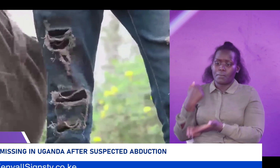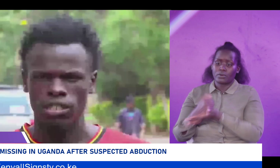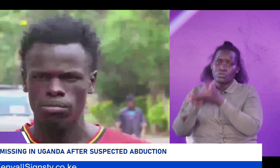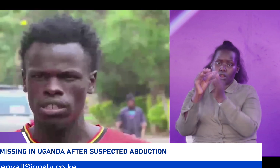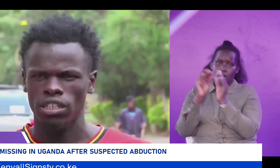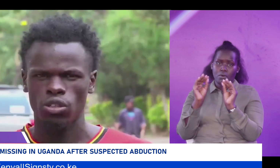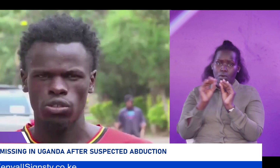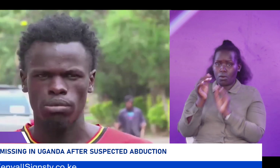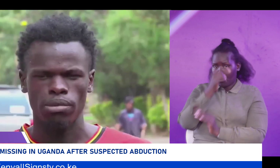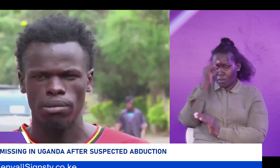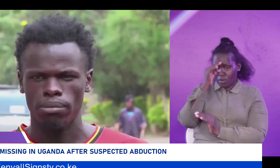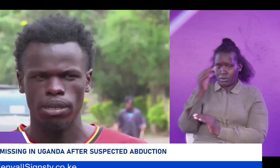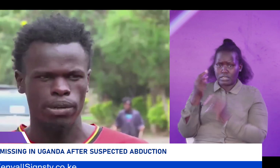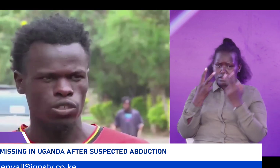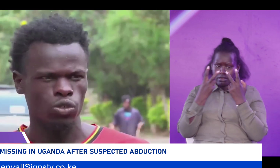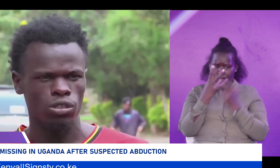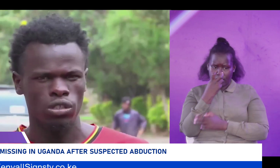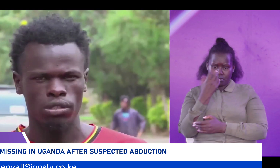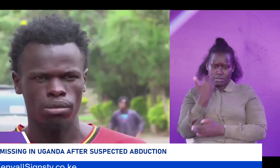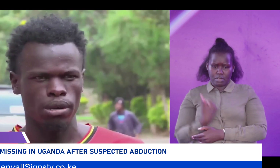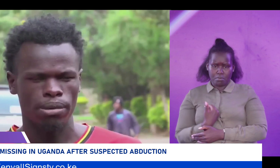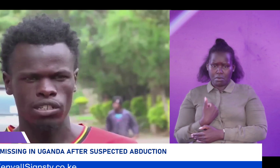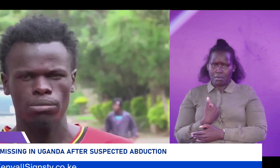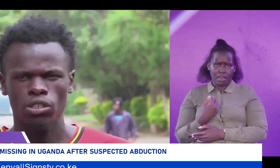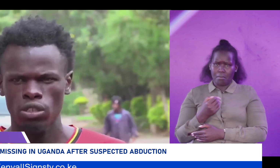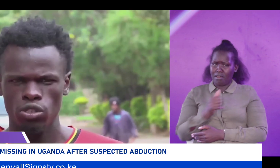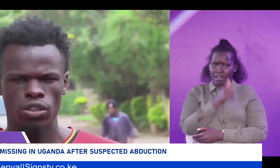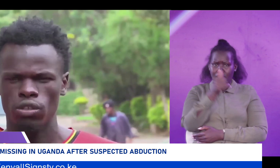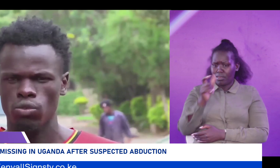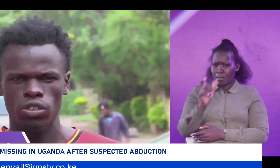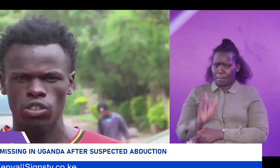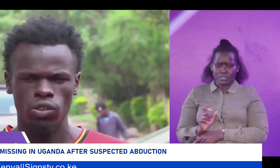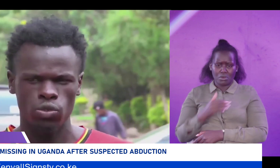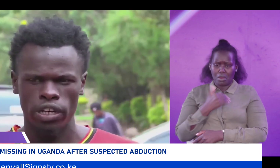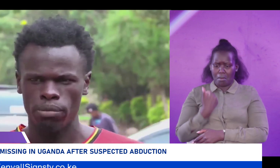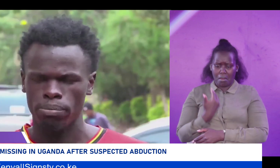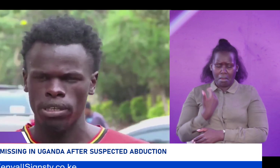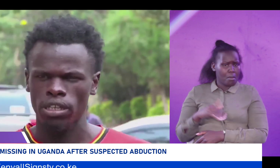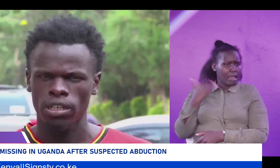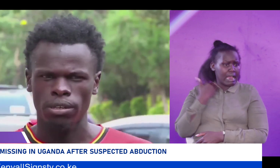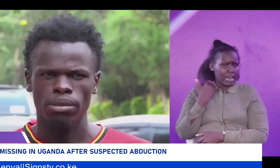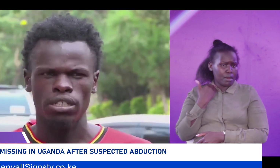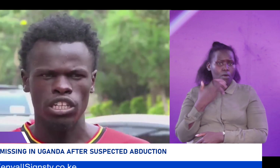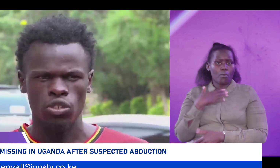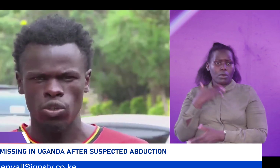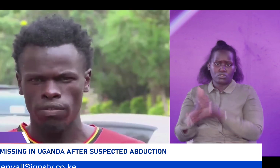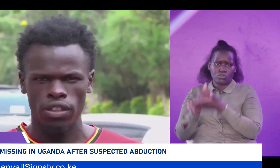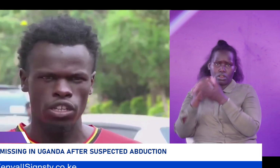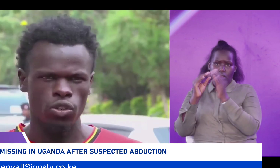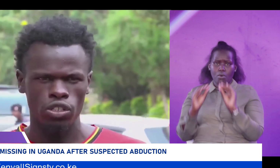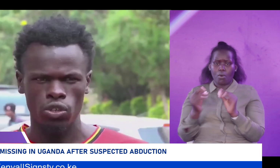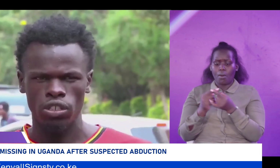suspected me. They thought maybe I'm a bad person, maybe I'm a criminal, so they couldn't want to help me, but they saw everything going on.